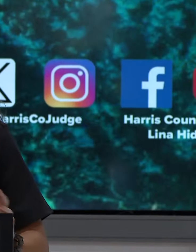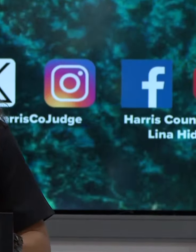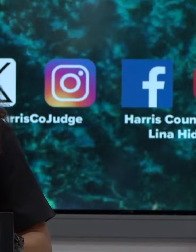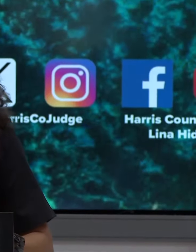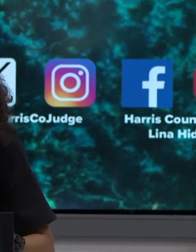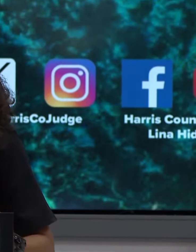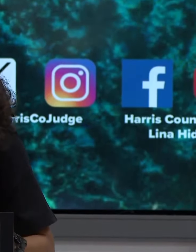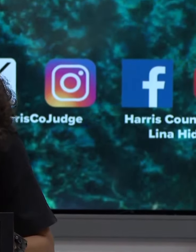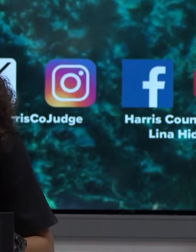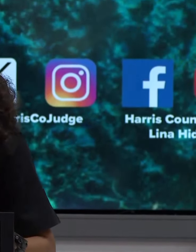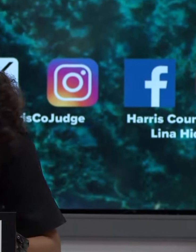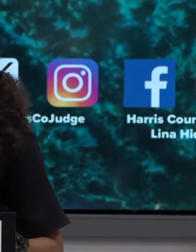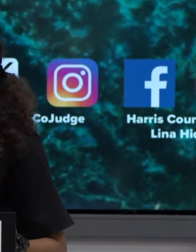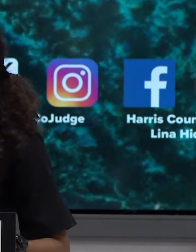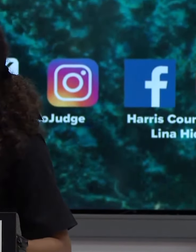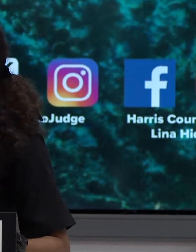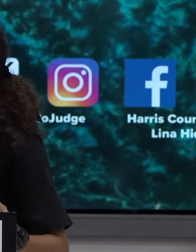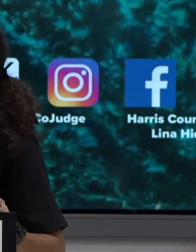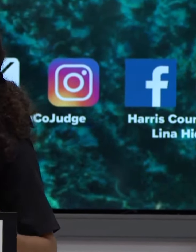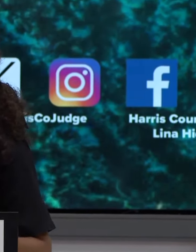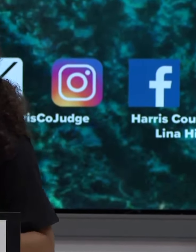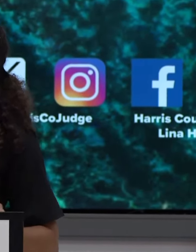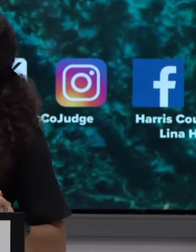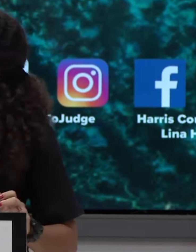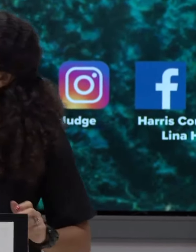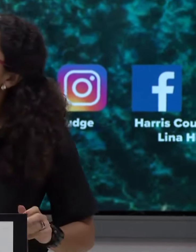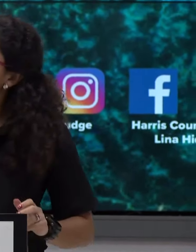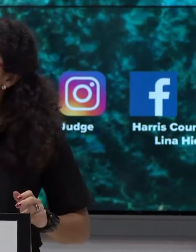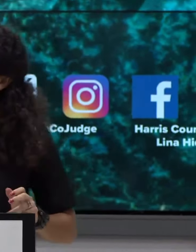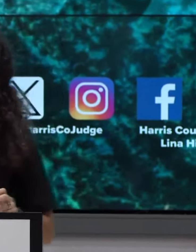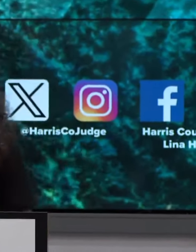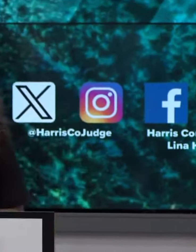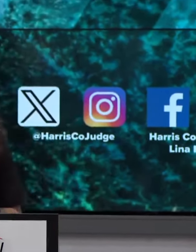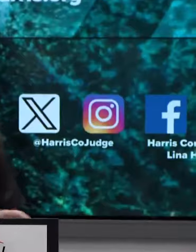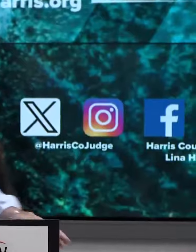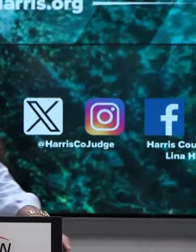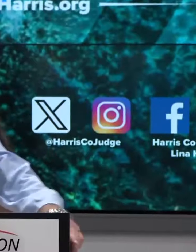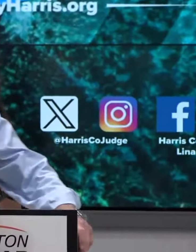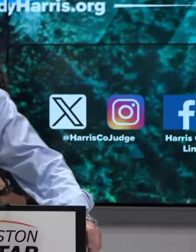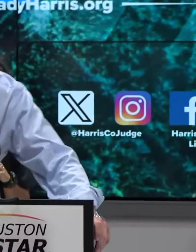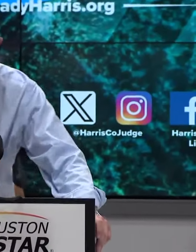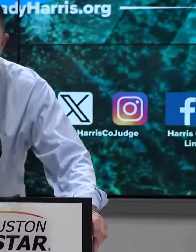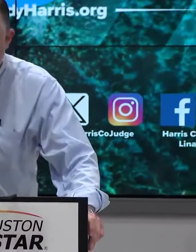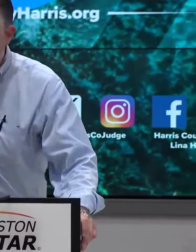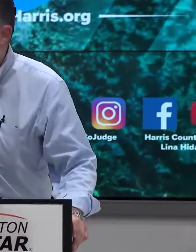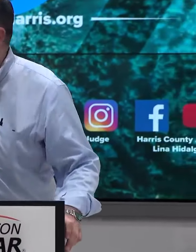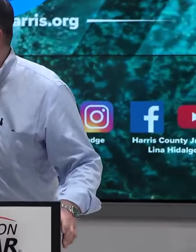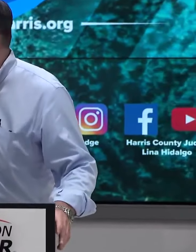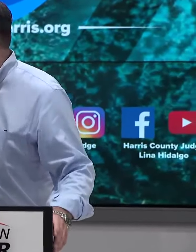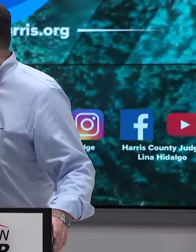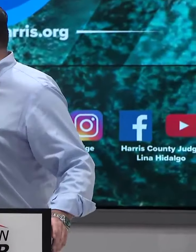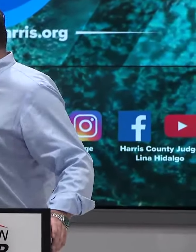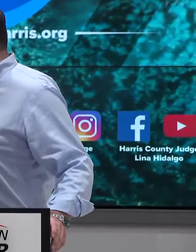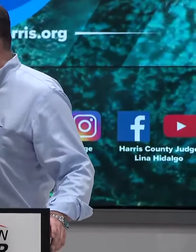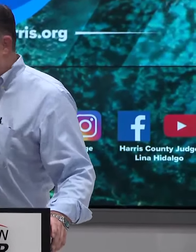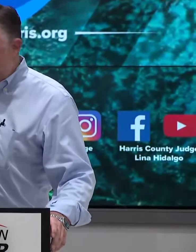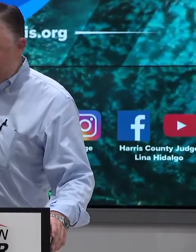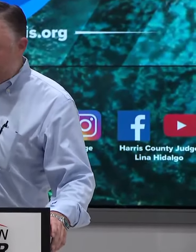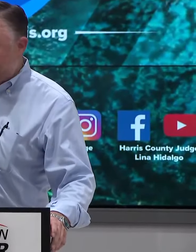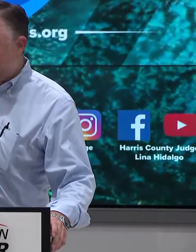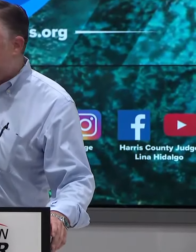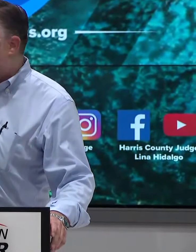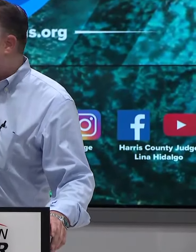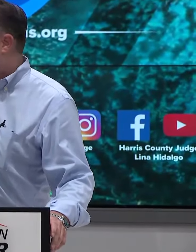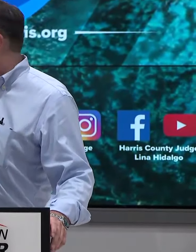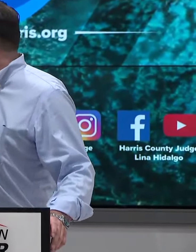think you've clarified they were staged. No, they were outside the region. Okay. So they were outside the region, and they typically come